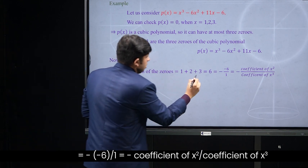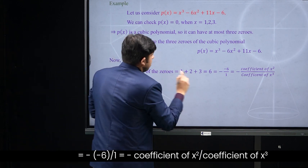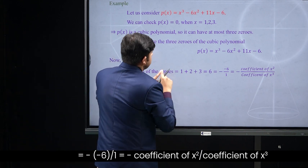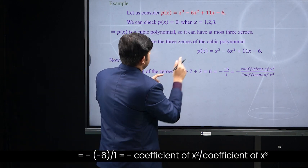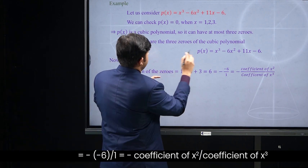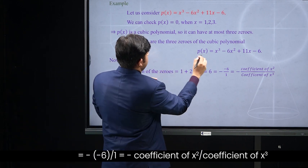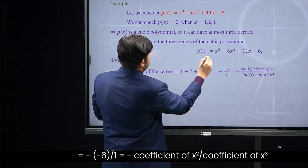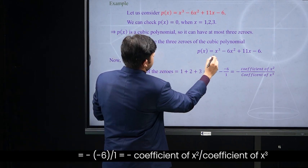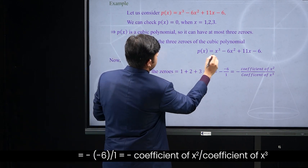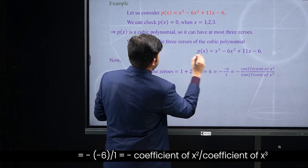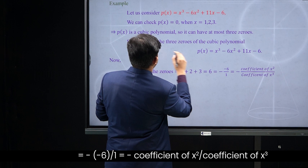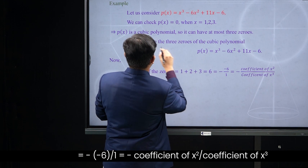1.